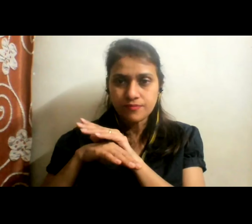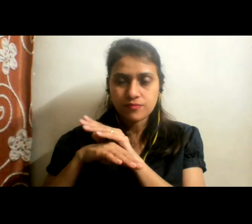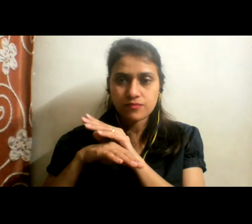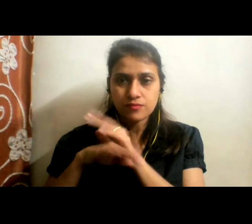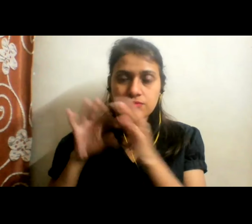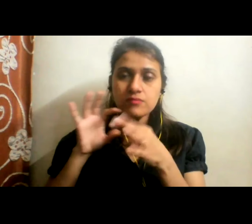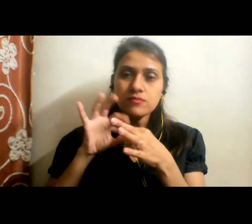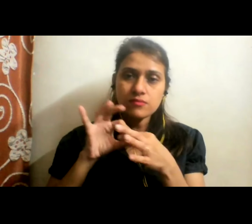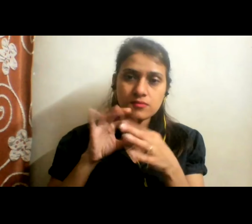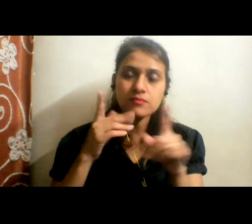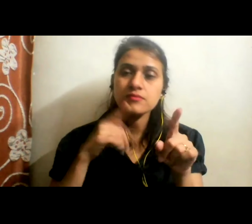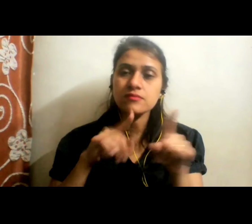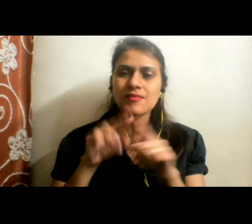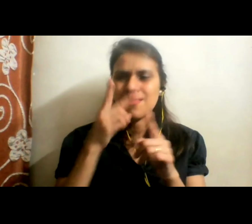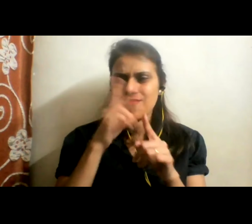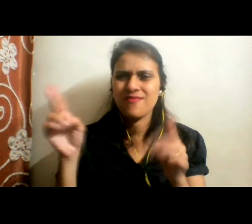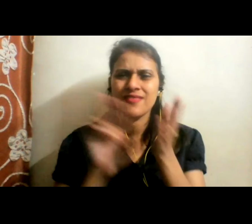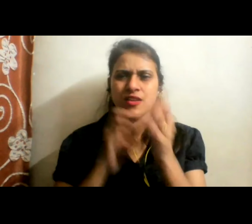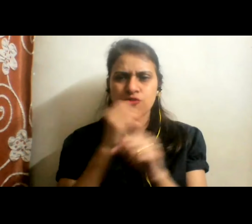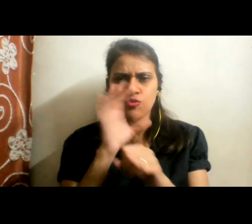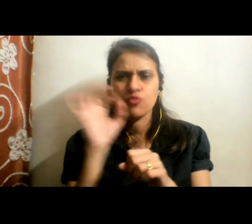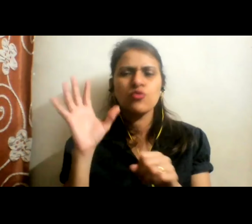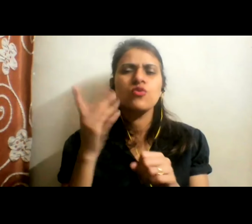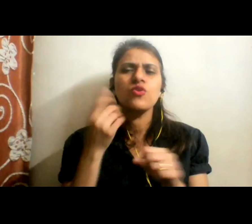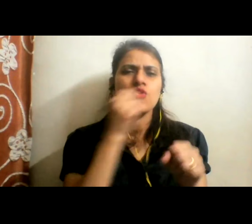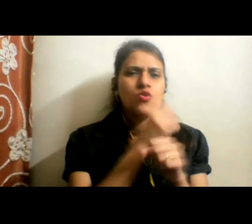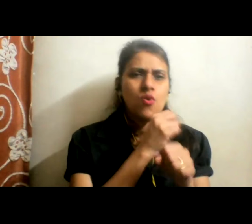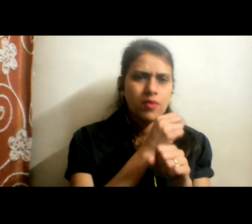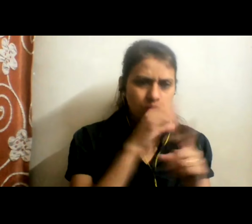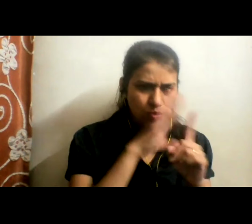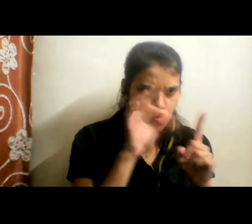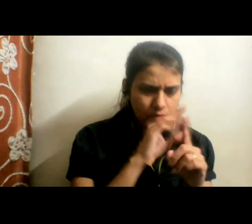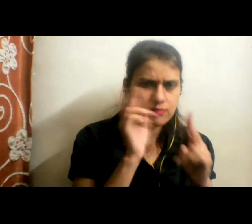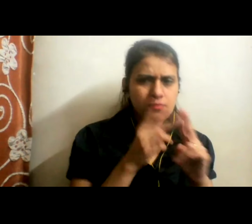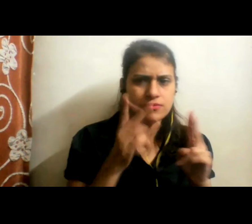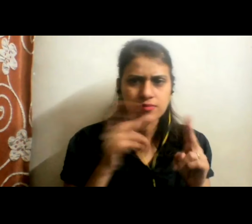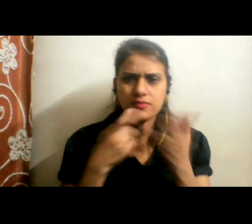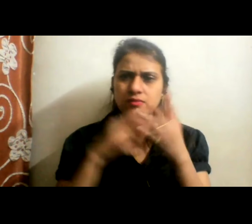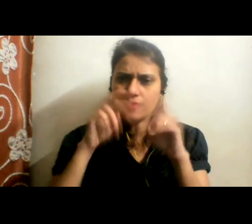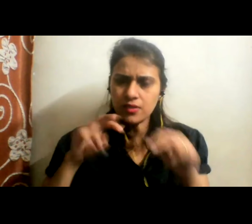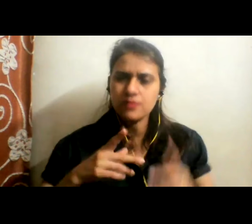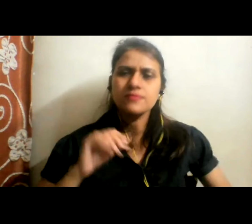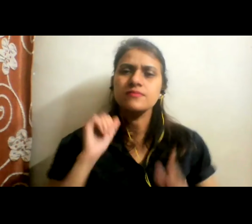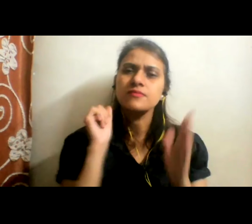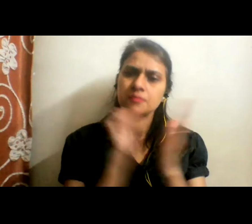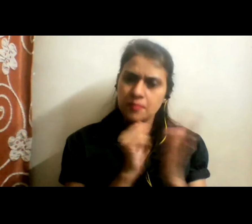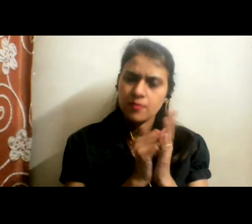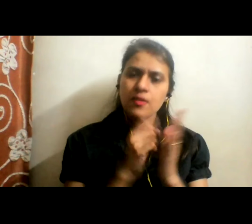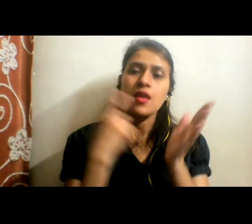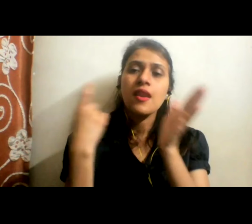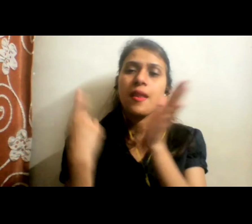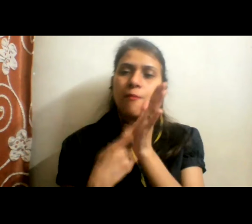For example, various NGOs do various research, or the government agencies do various researches, and they publish a report, standalone